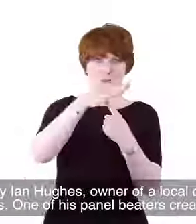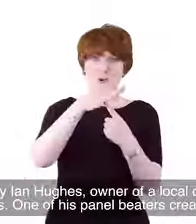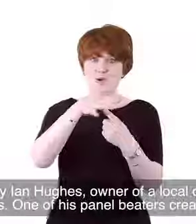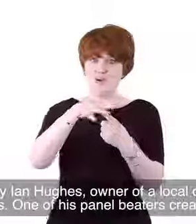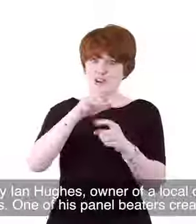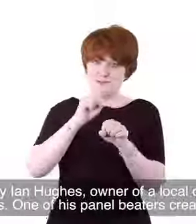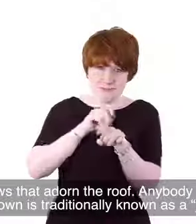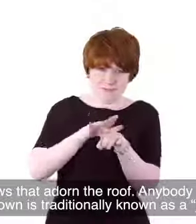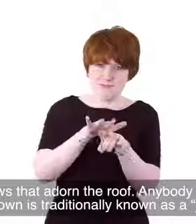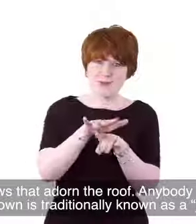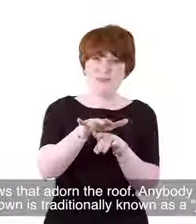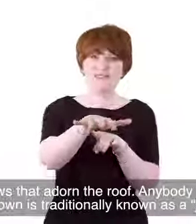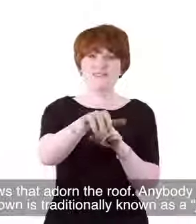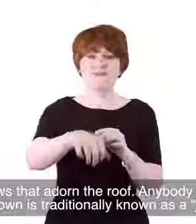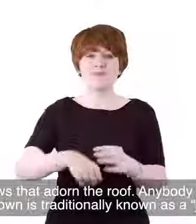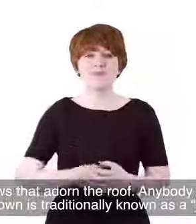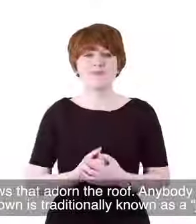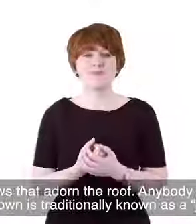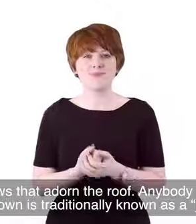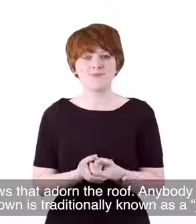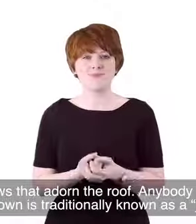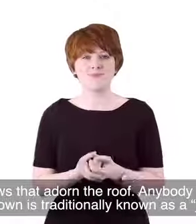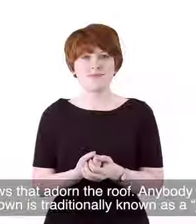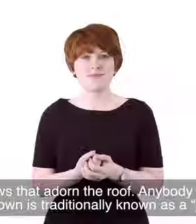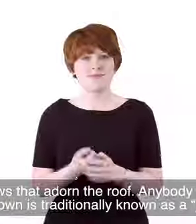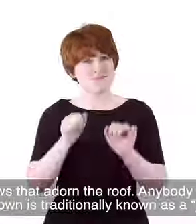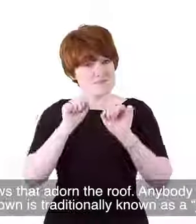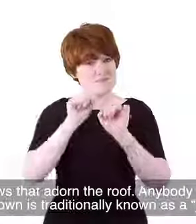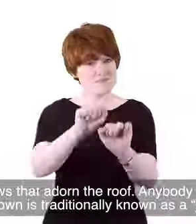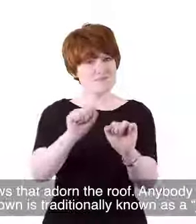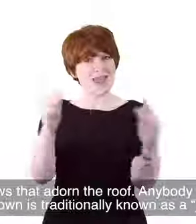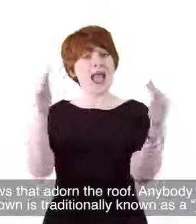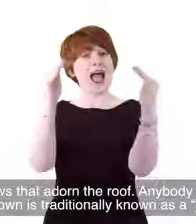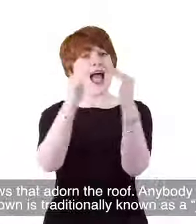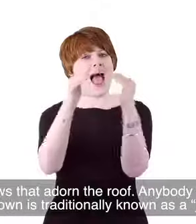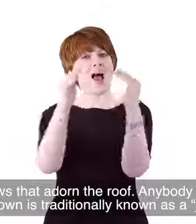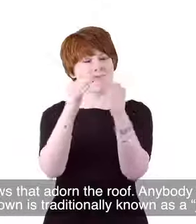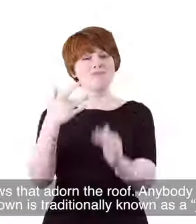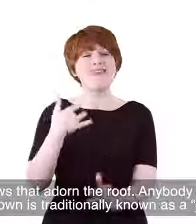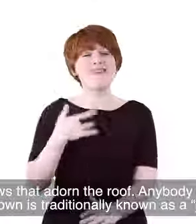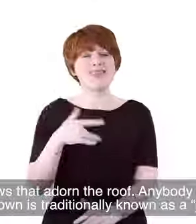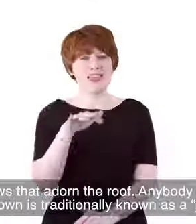the metal jackdaws that adorn the roof. Anybody born within the walled town is traditionally known as a